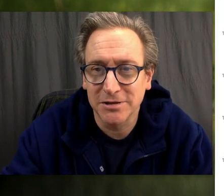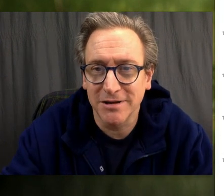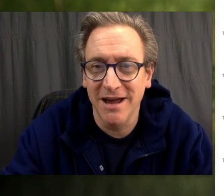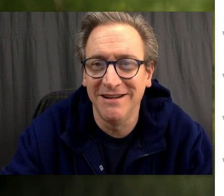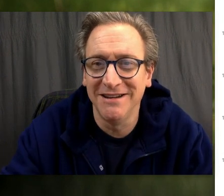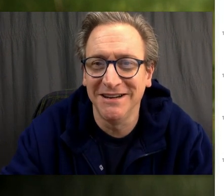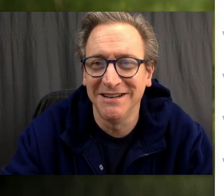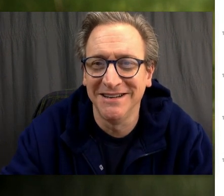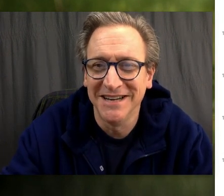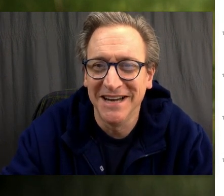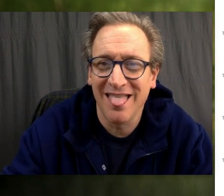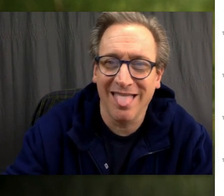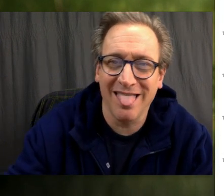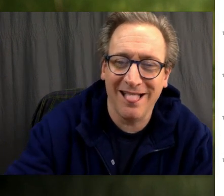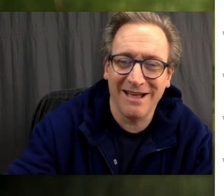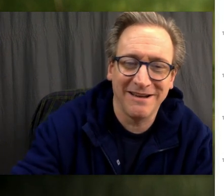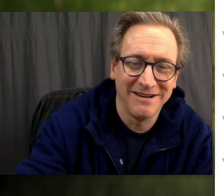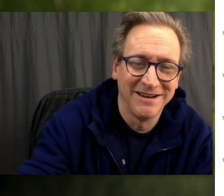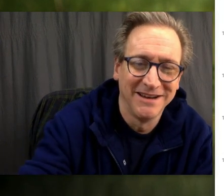2.6.